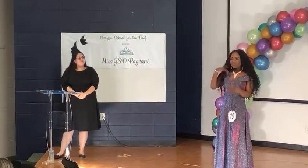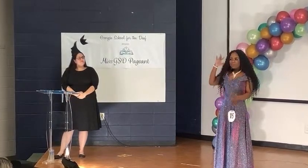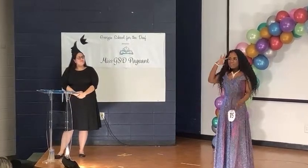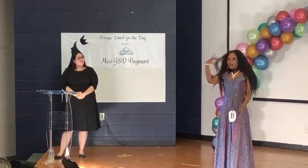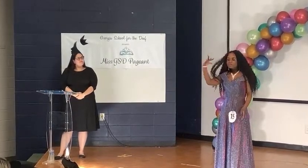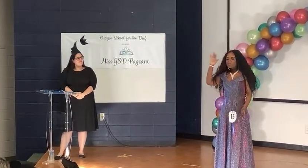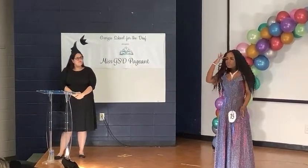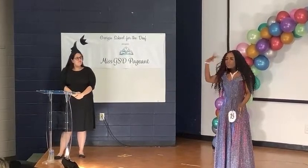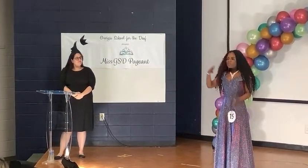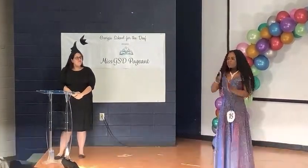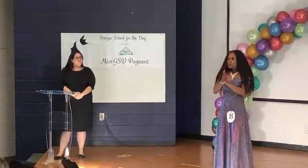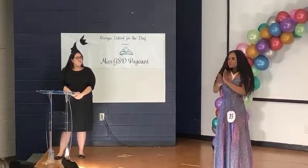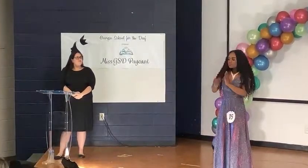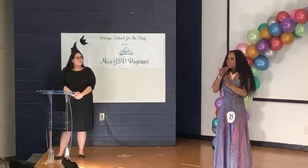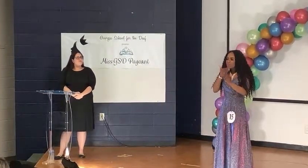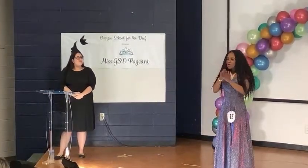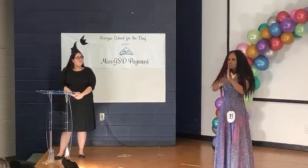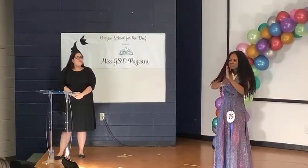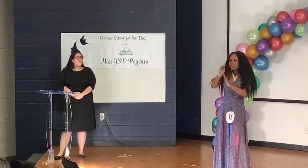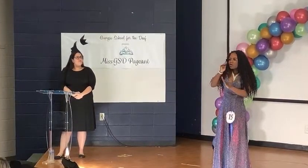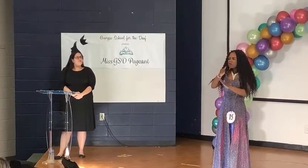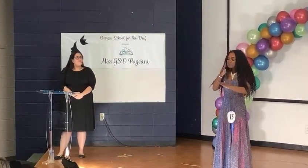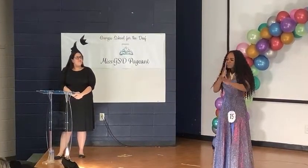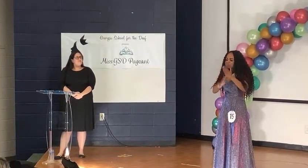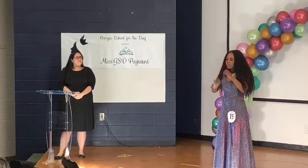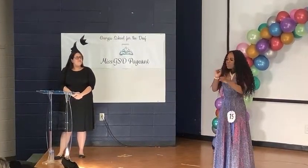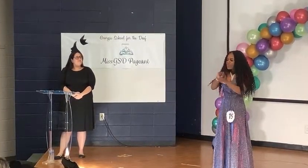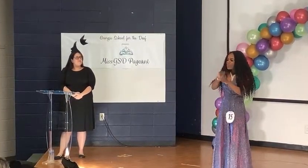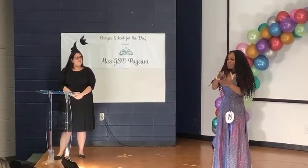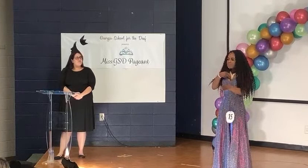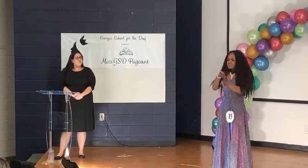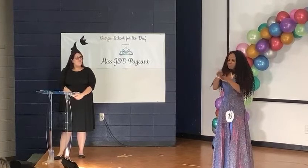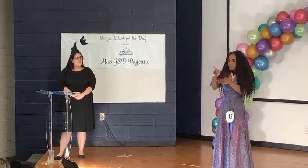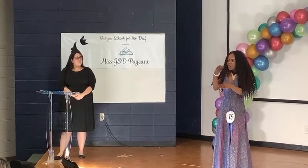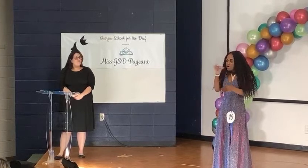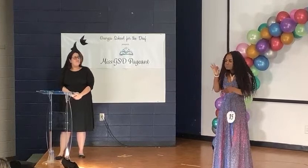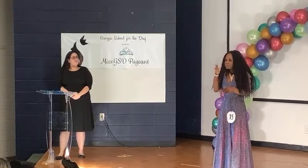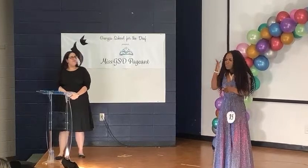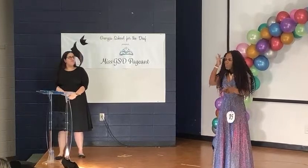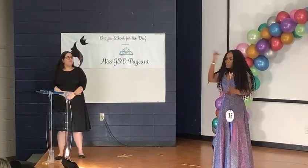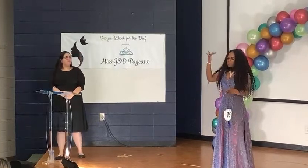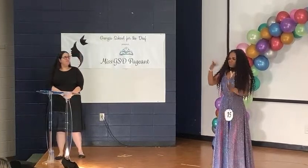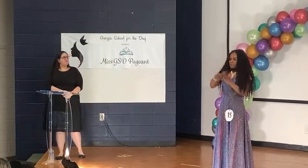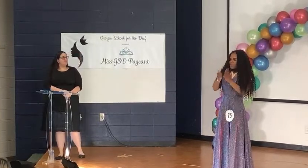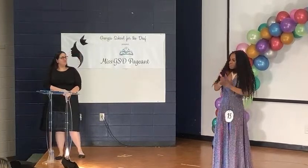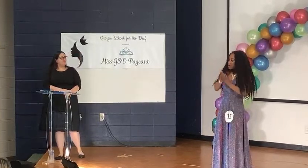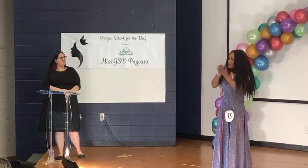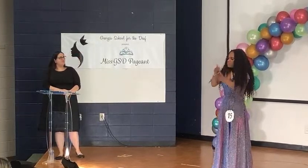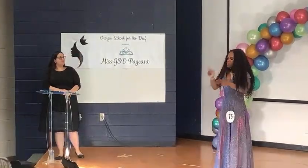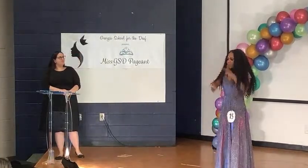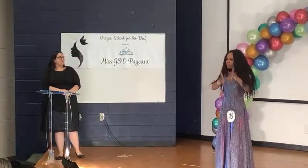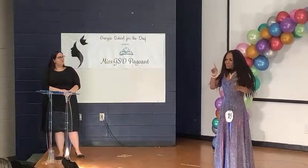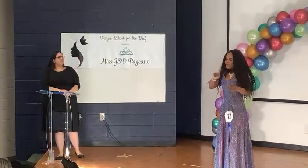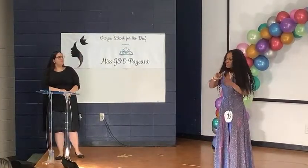intelligence? I think intelligence is very important. Become mature, humble, professional, and being